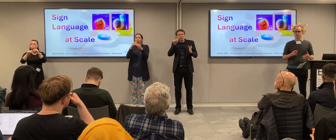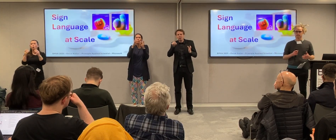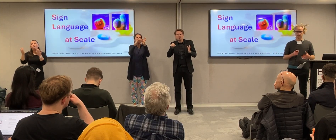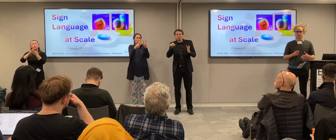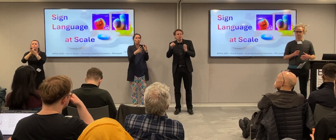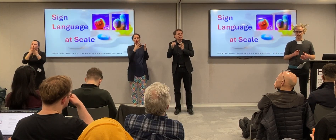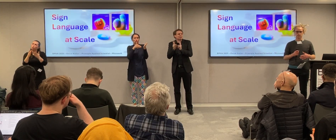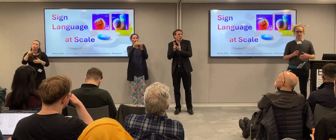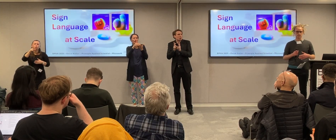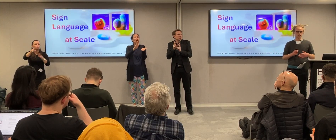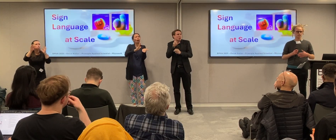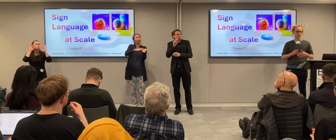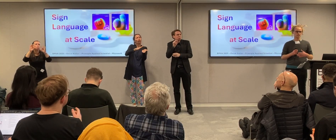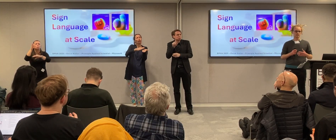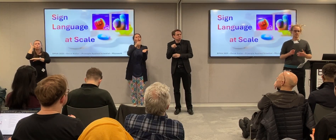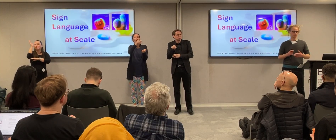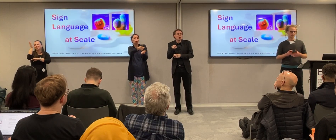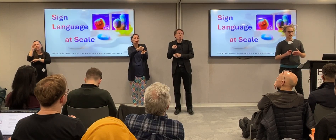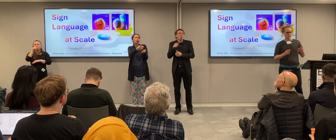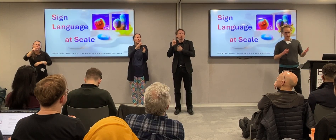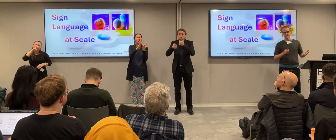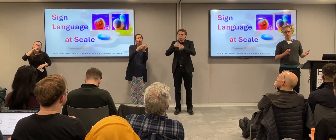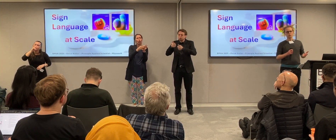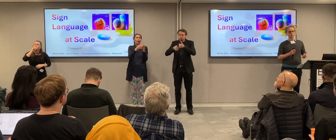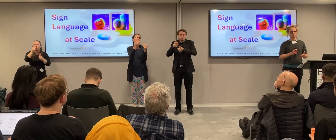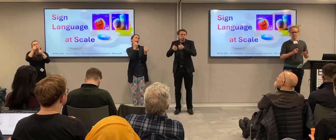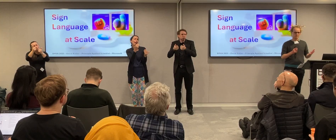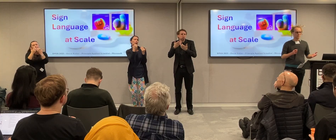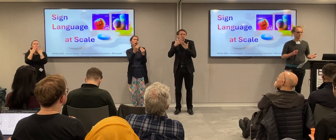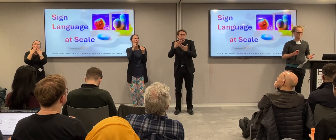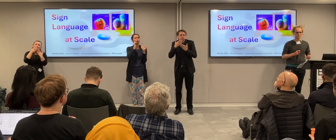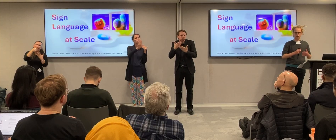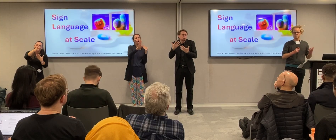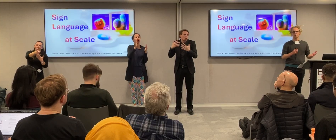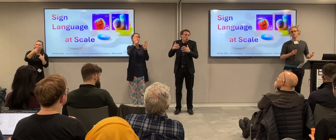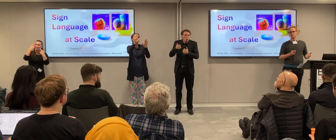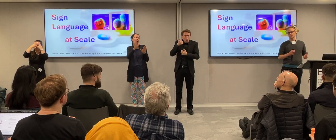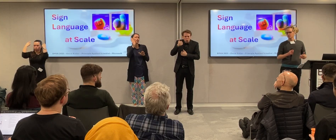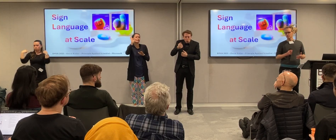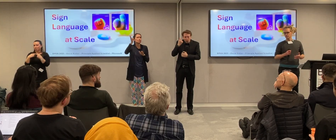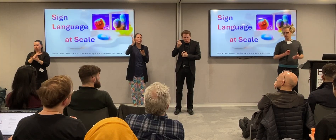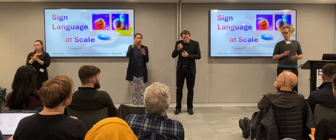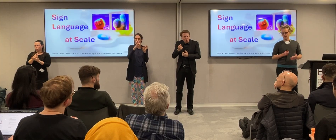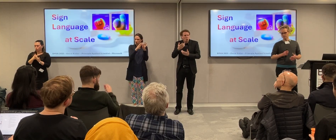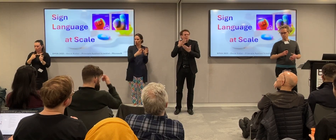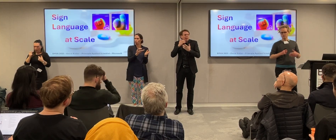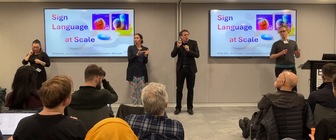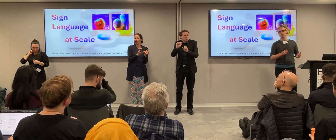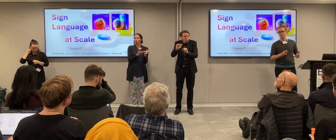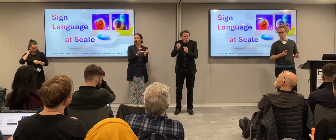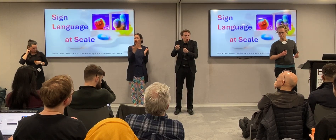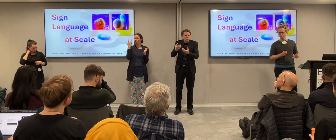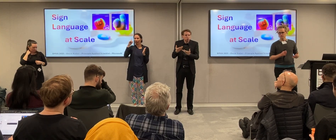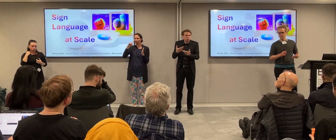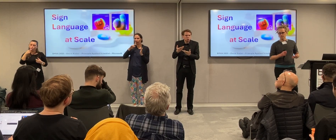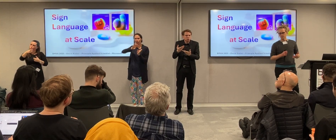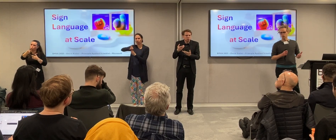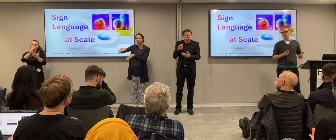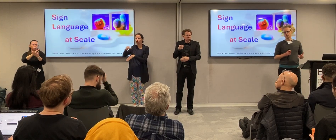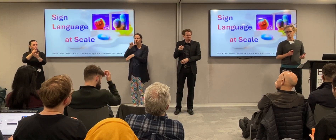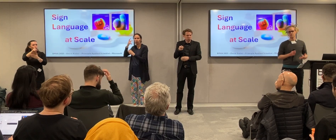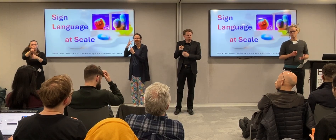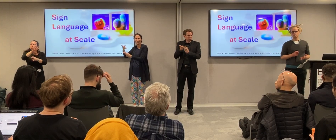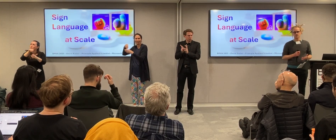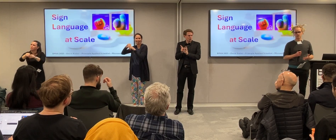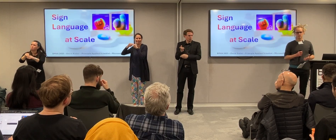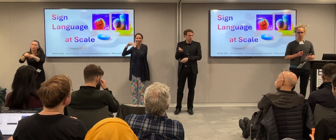complimented and are being kind of like thanked for great speeches, great thoughts, great participation in